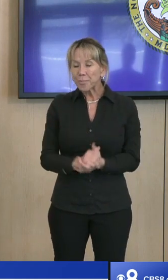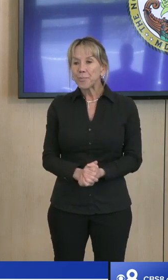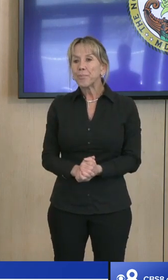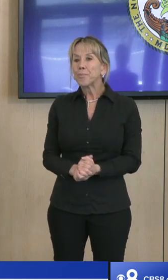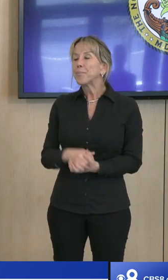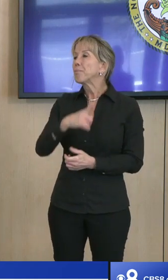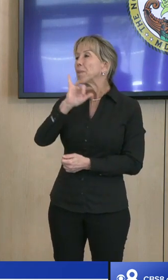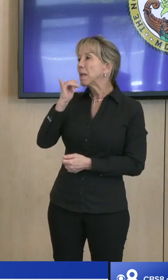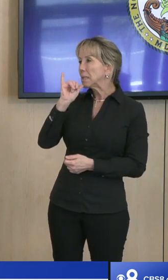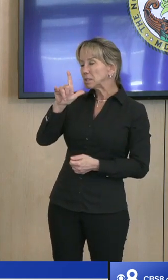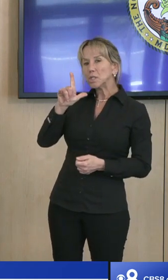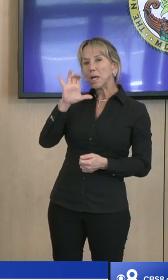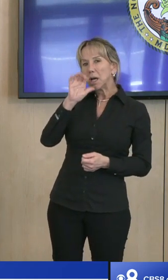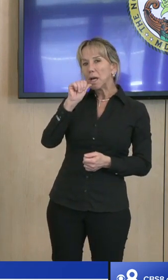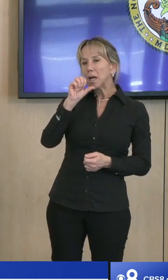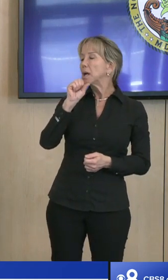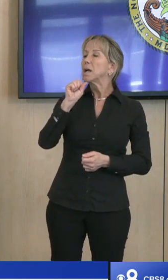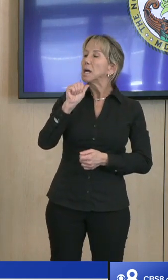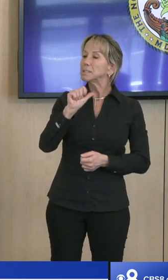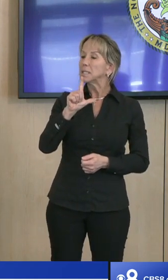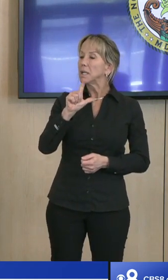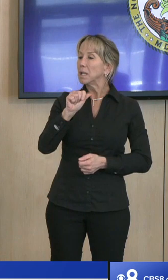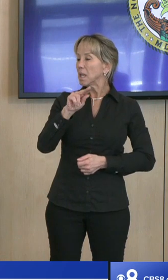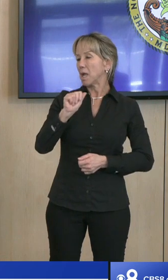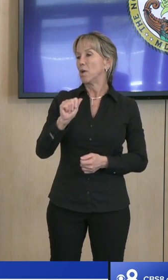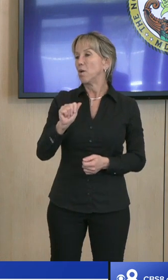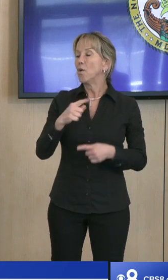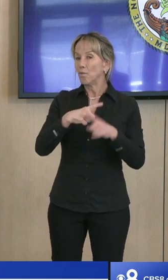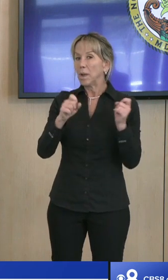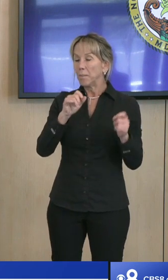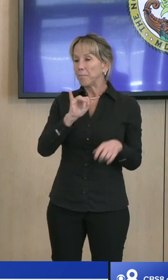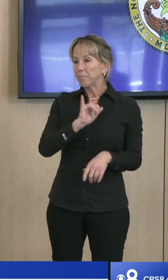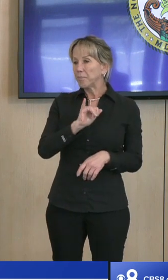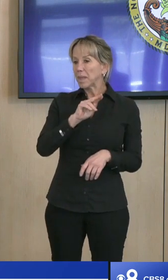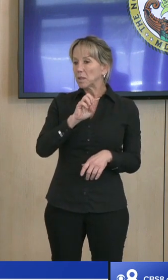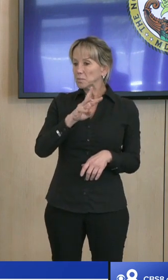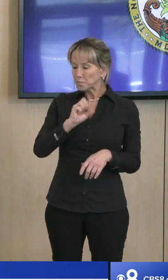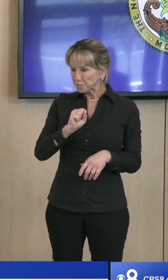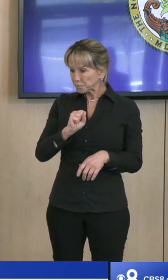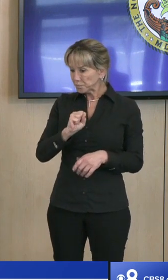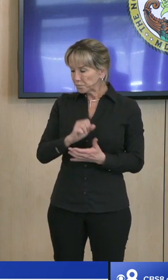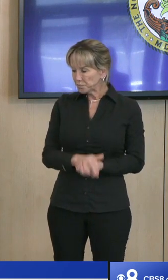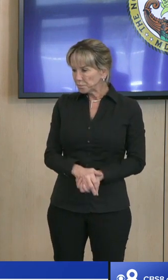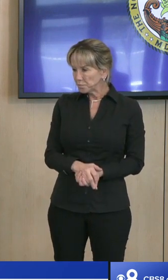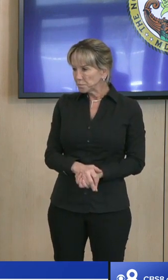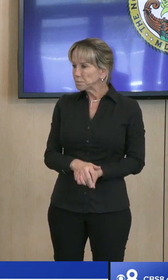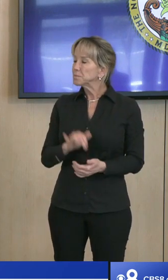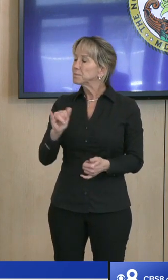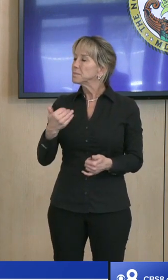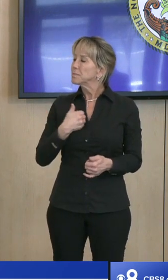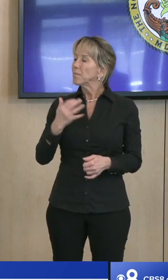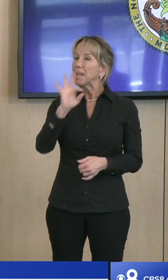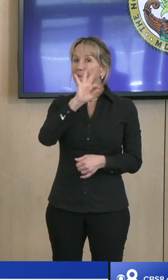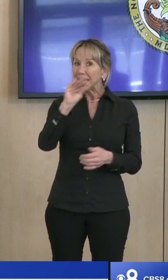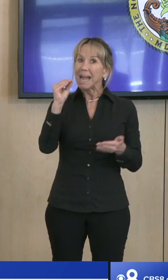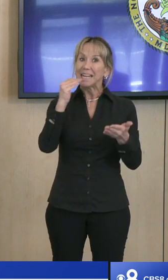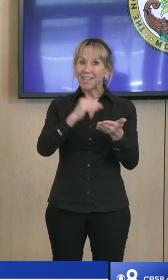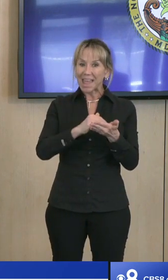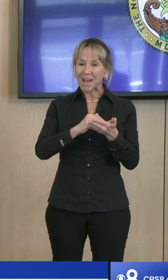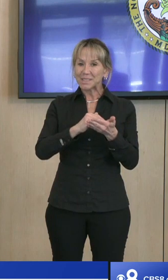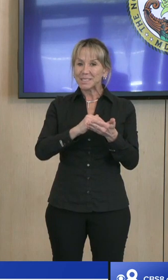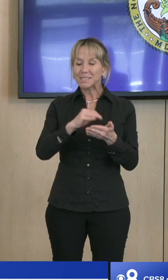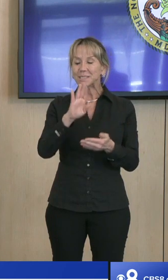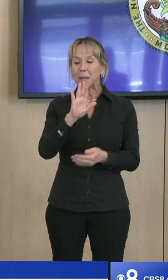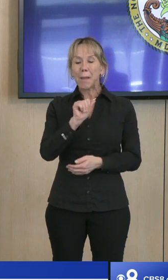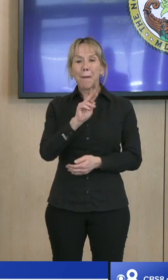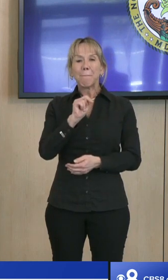Hi, this is Jill Castellano from iNewsSource. Thank you for the updates. I'm asking, in addition to the 90,000 bandanas that the county purchased